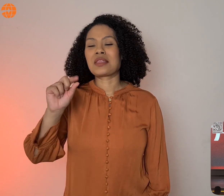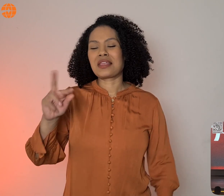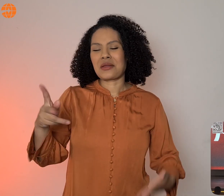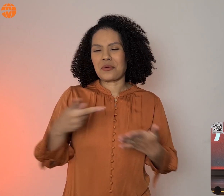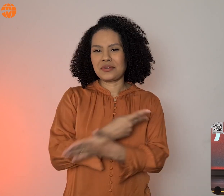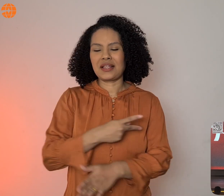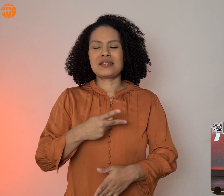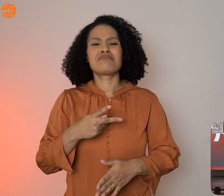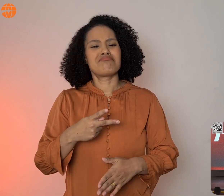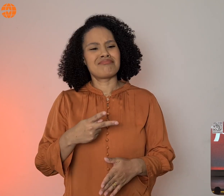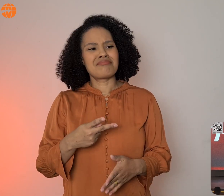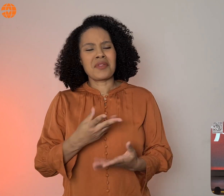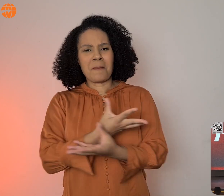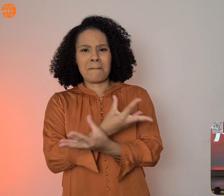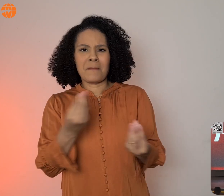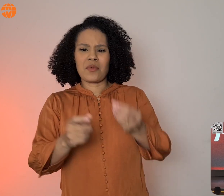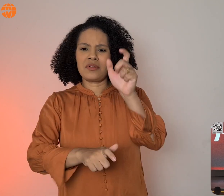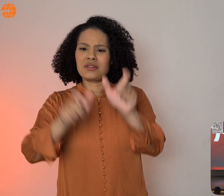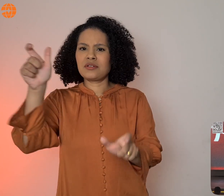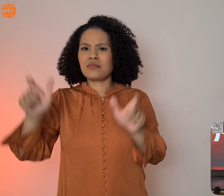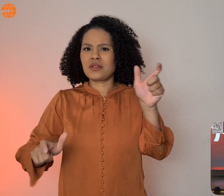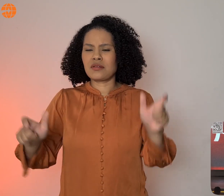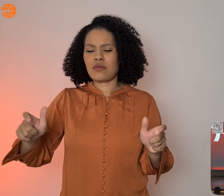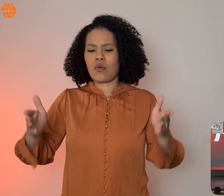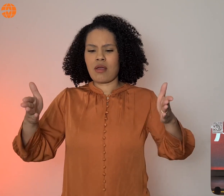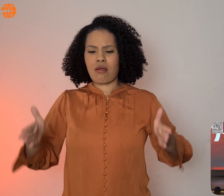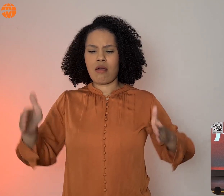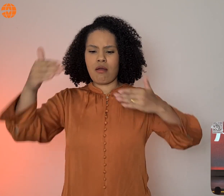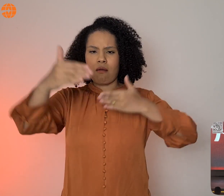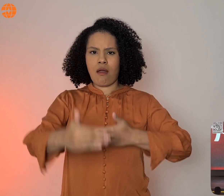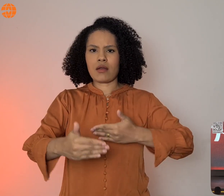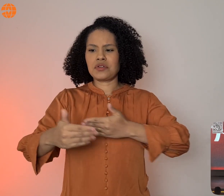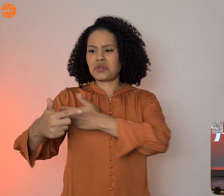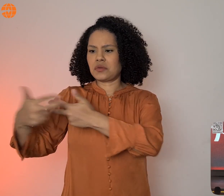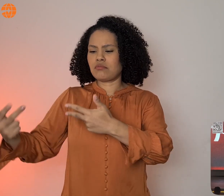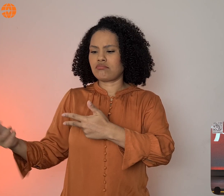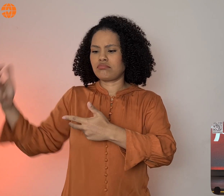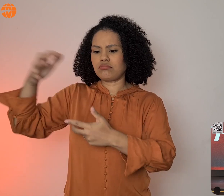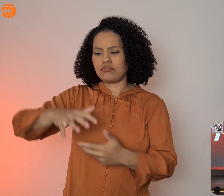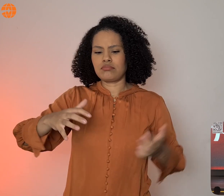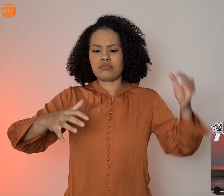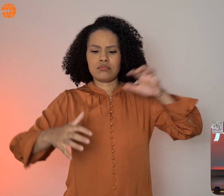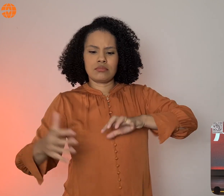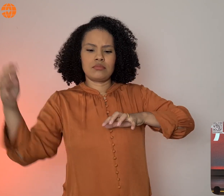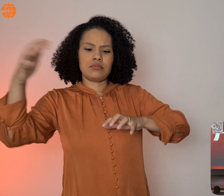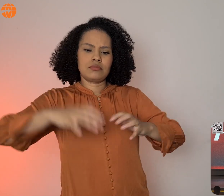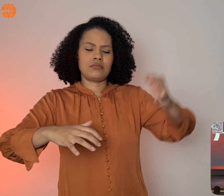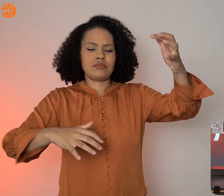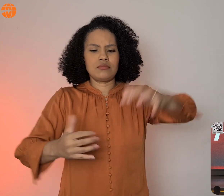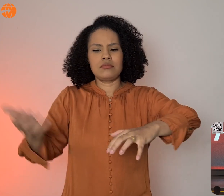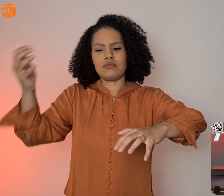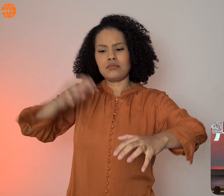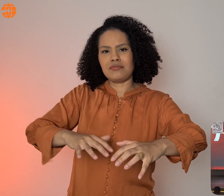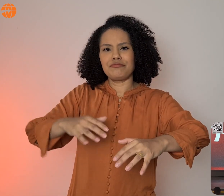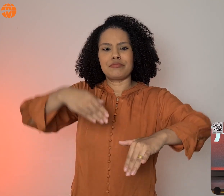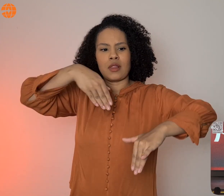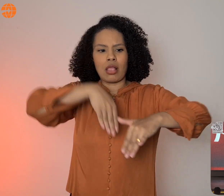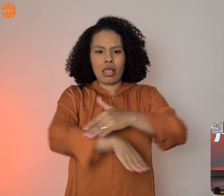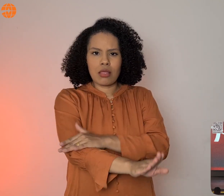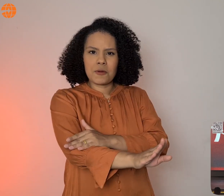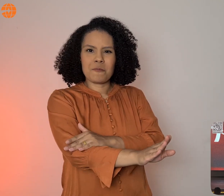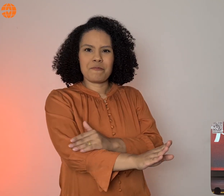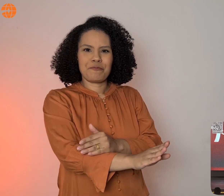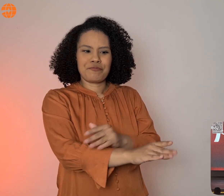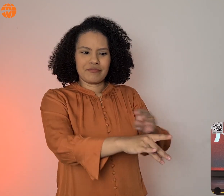they'll bury the box. Muitas pessoas fazem isso, eles colocam alguns objetos dentro de uma caixa e muitas vezes eles enterram essa caixa. And then later at a